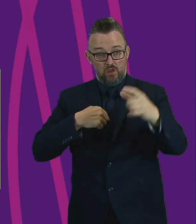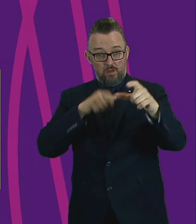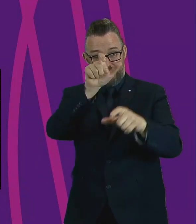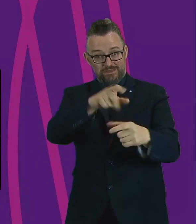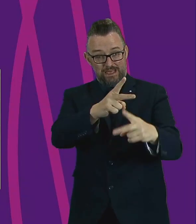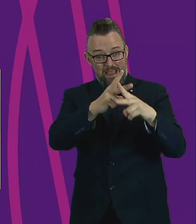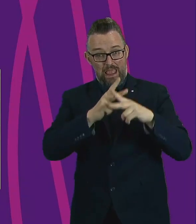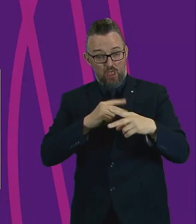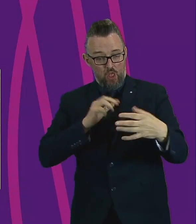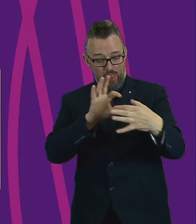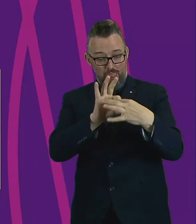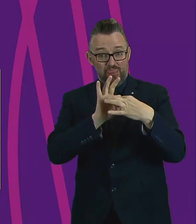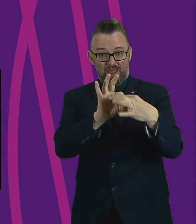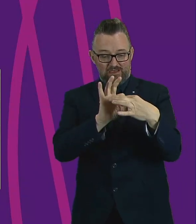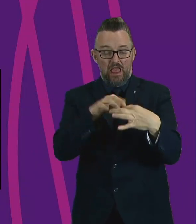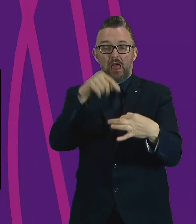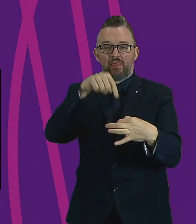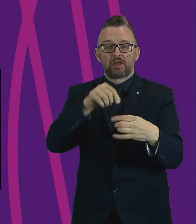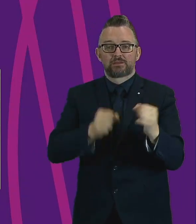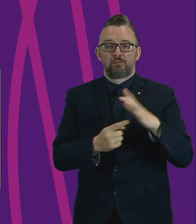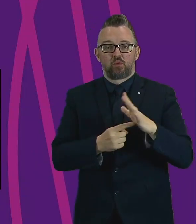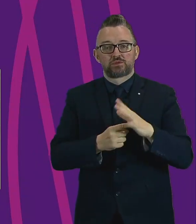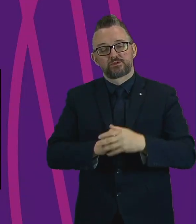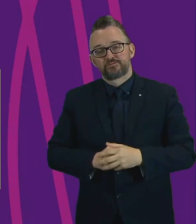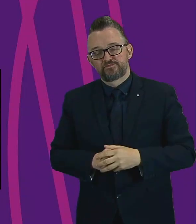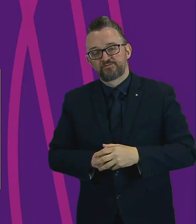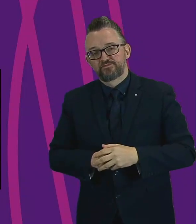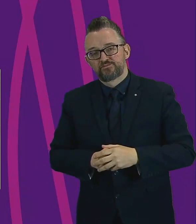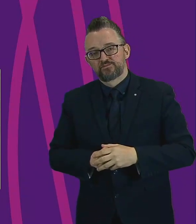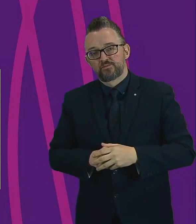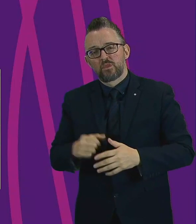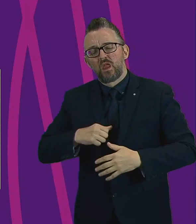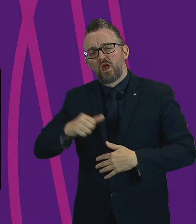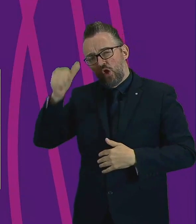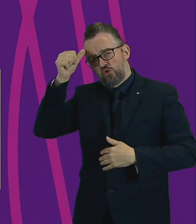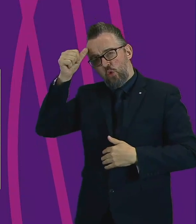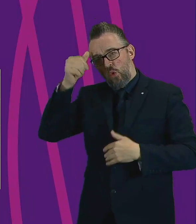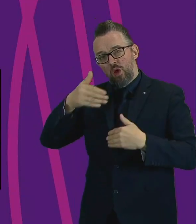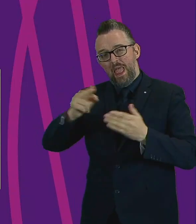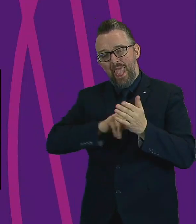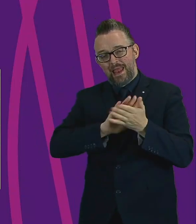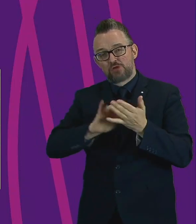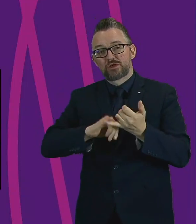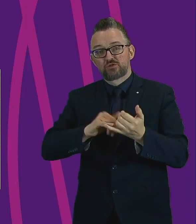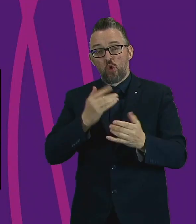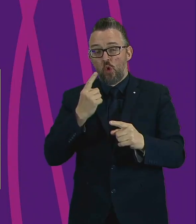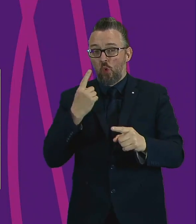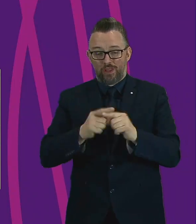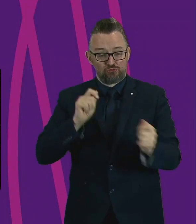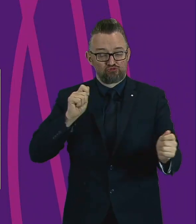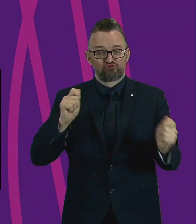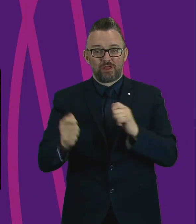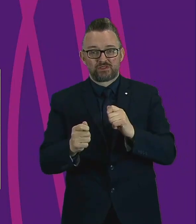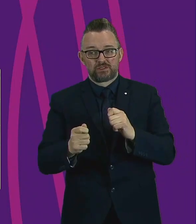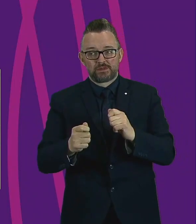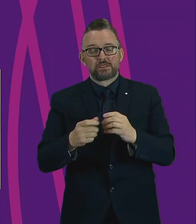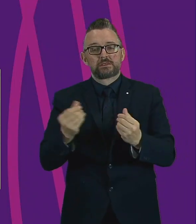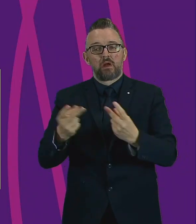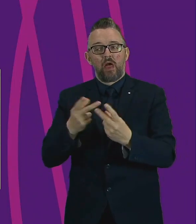cares for them. Presiding Officer, I am acutely aware that the rapid reconfiguration of our NHS was not without cost to other